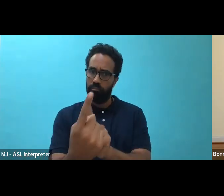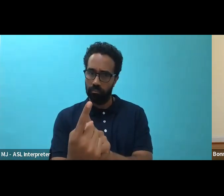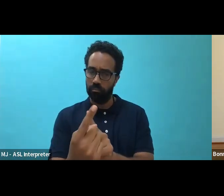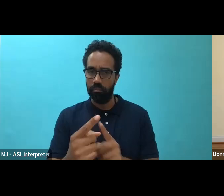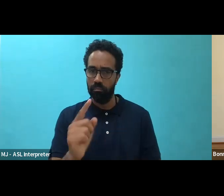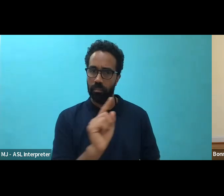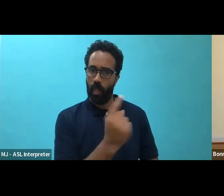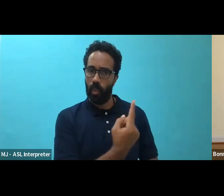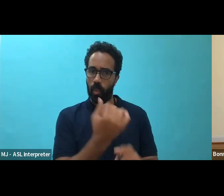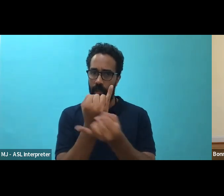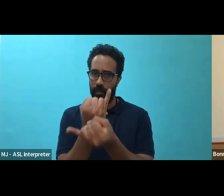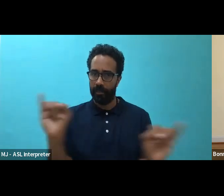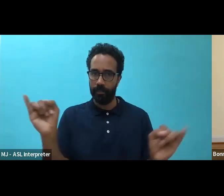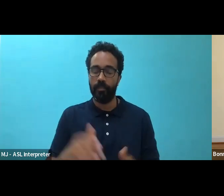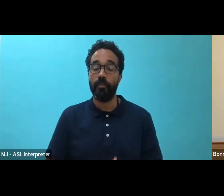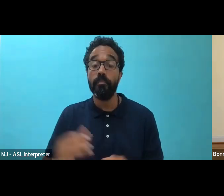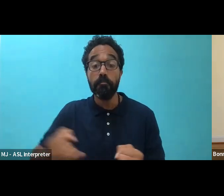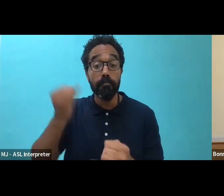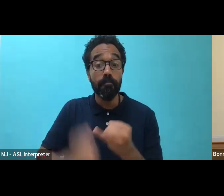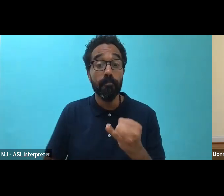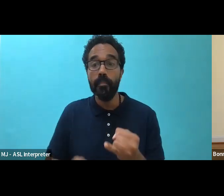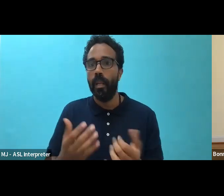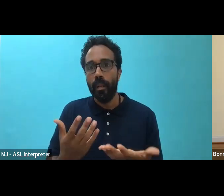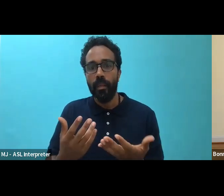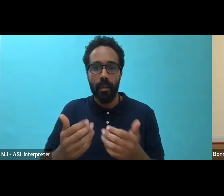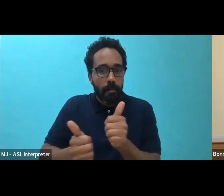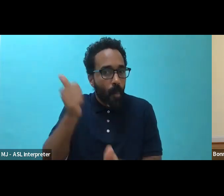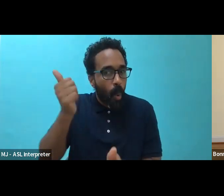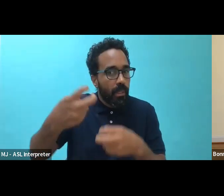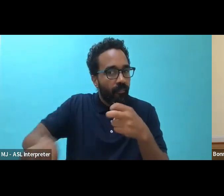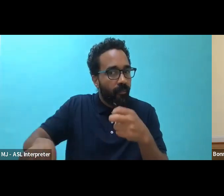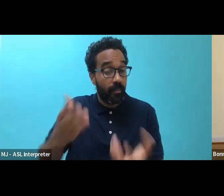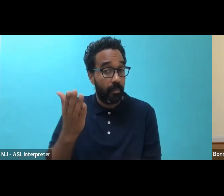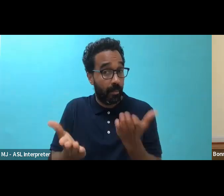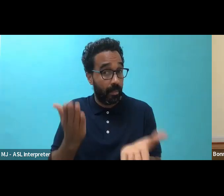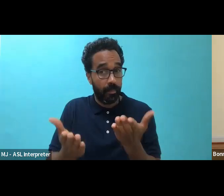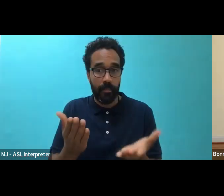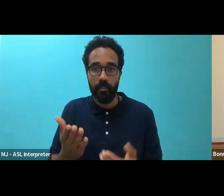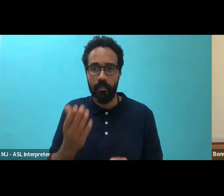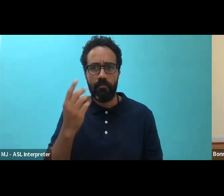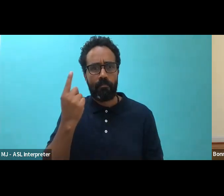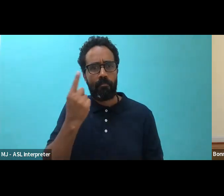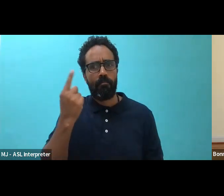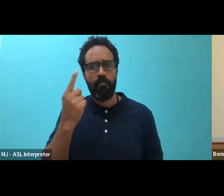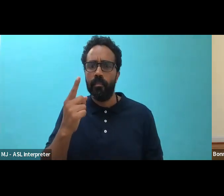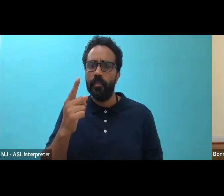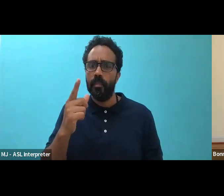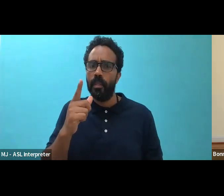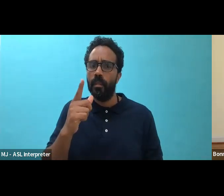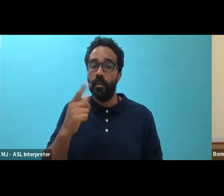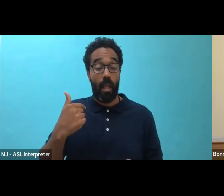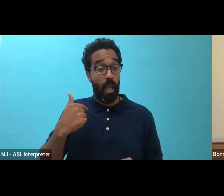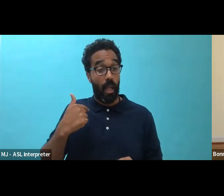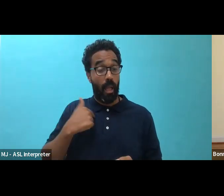Finally, and this is the most difficult piece, I think about who will replace you as you move in your